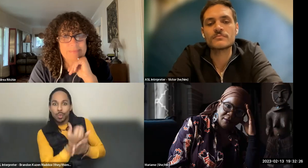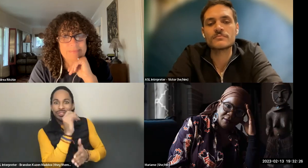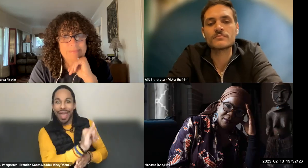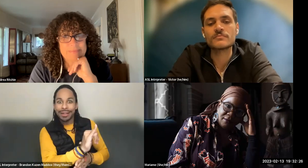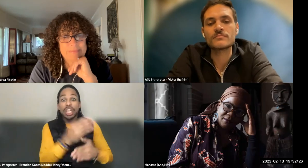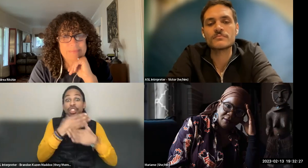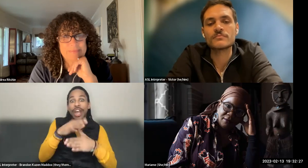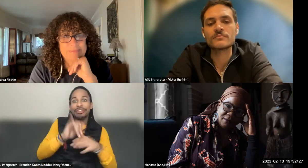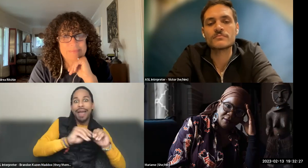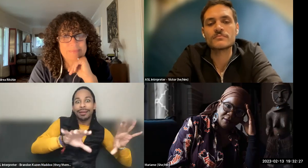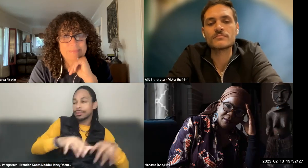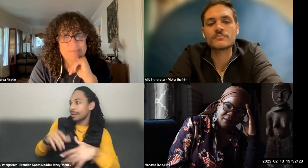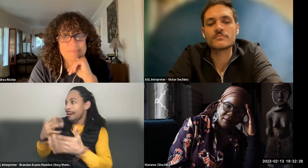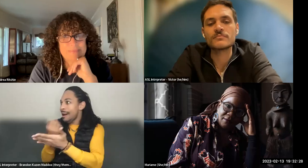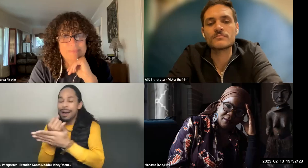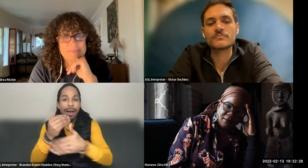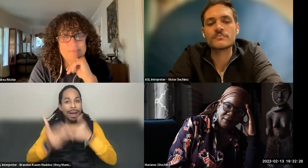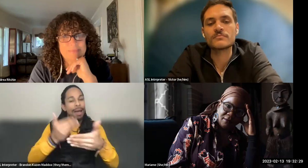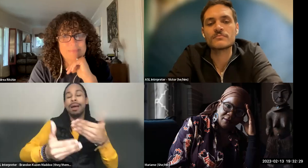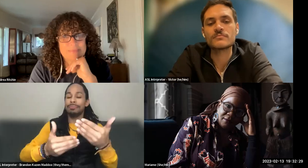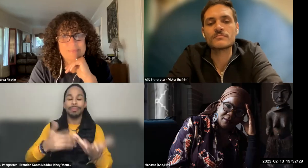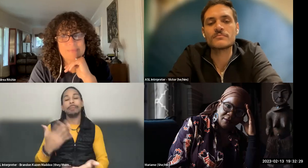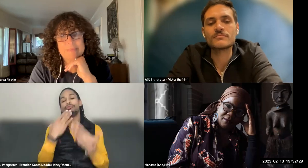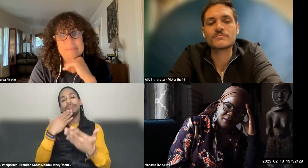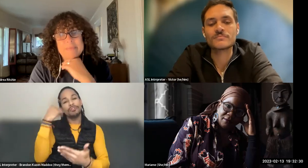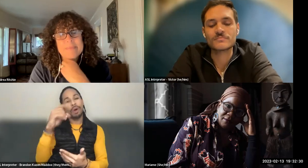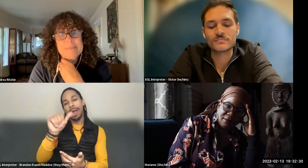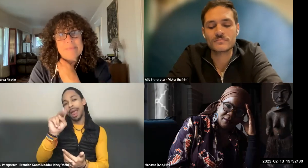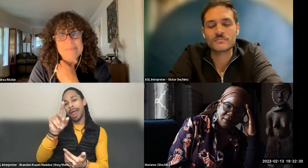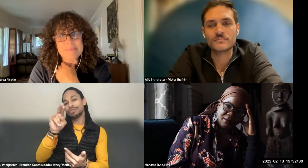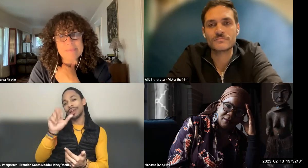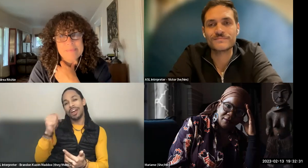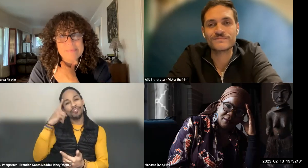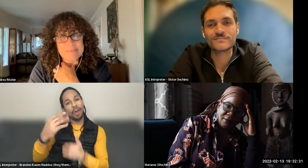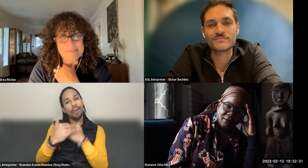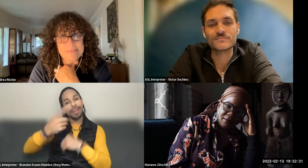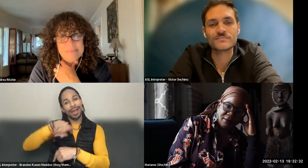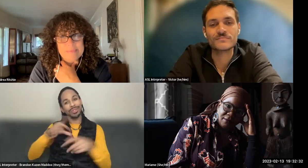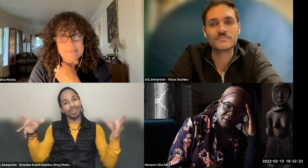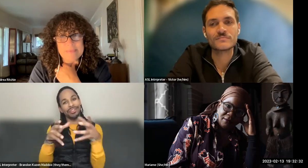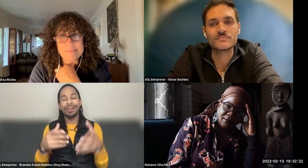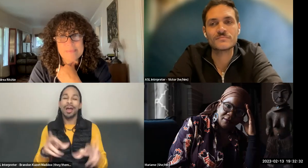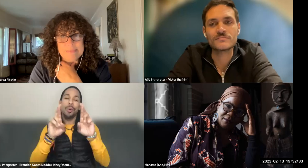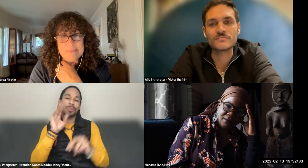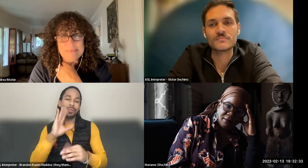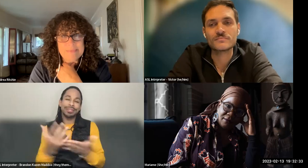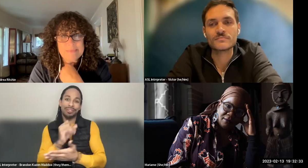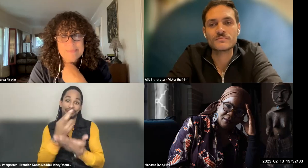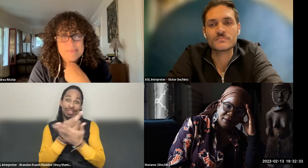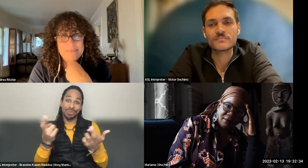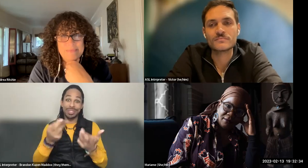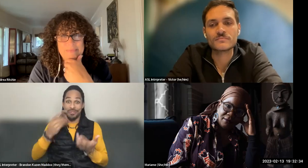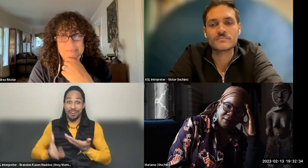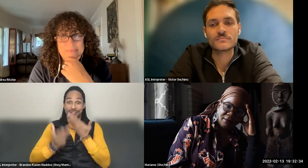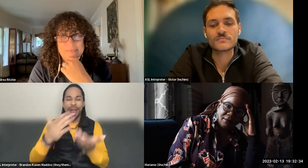today. Grateful again to Andrea for calling us together. Hope you all will take all these resources that are offered and you'll get to work.